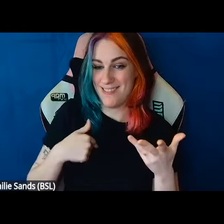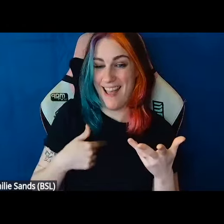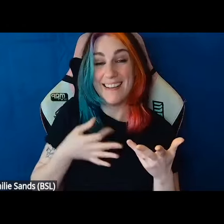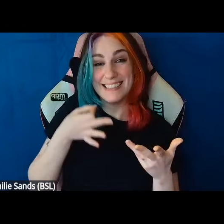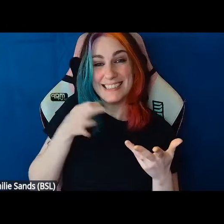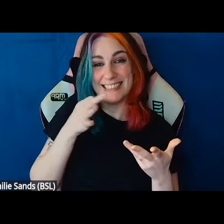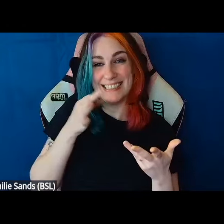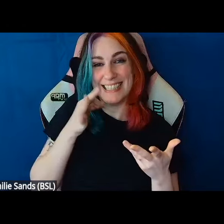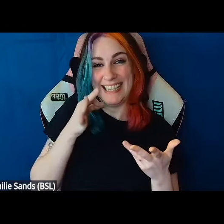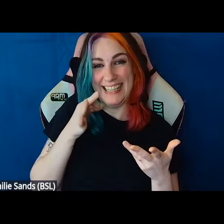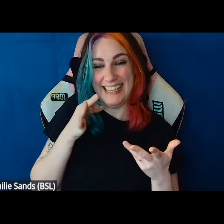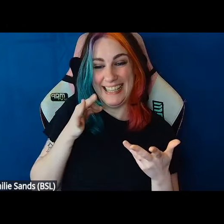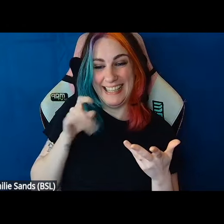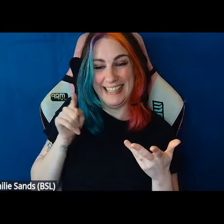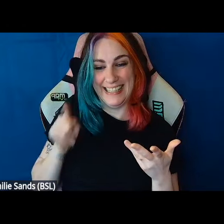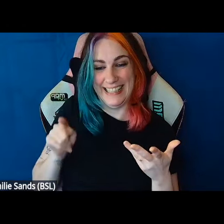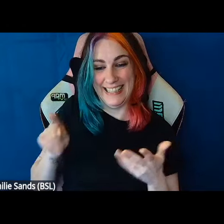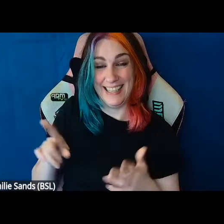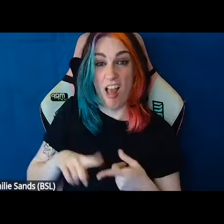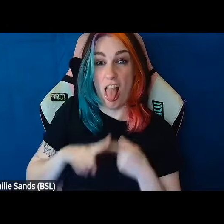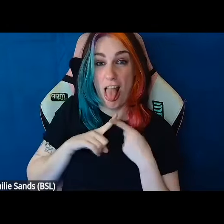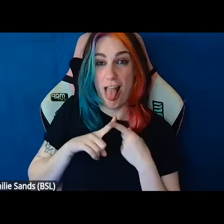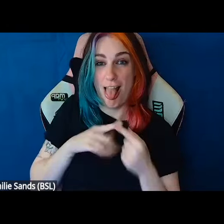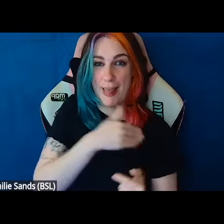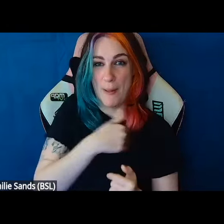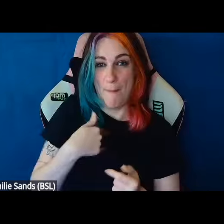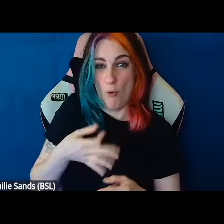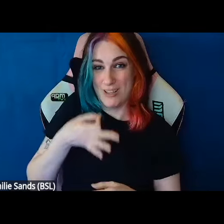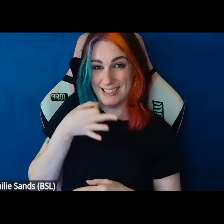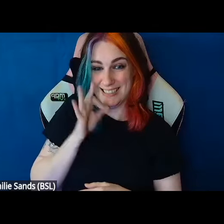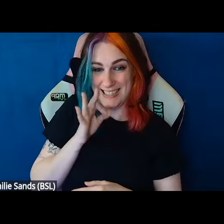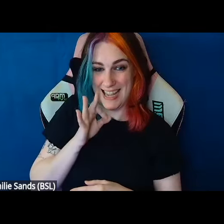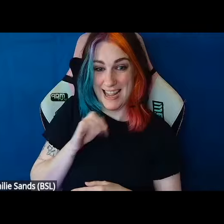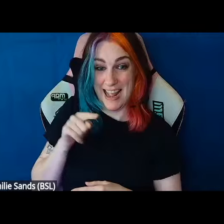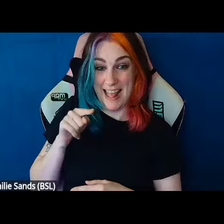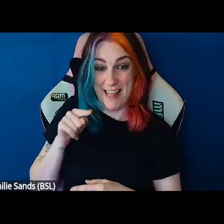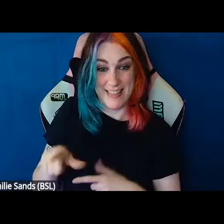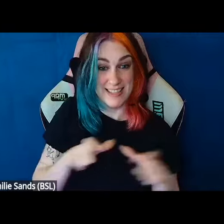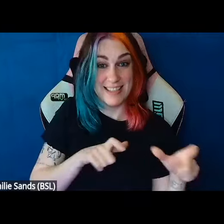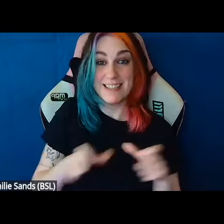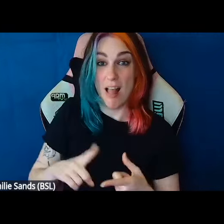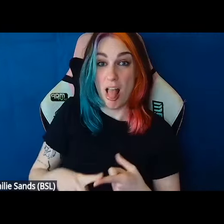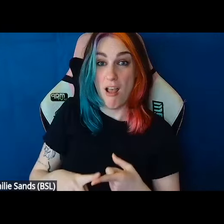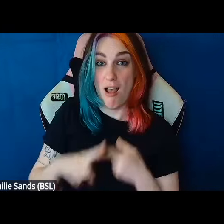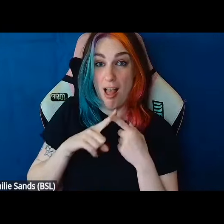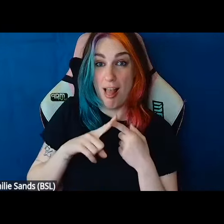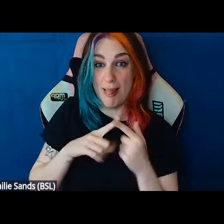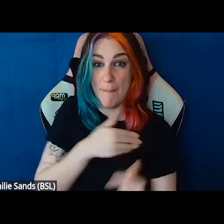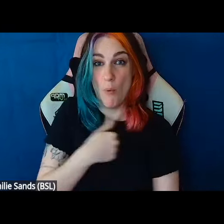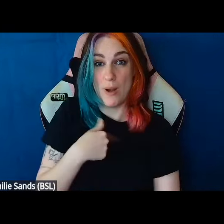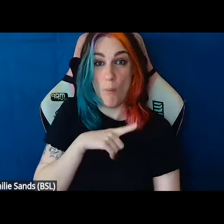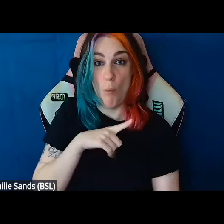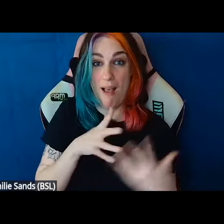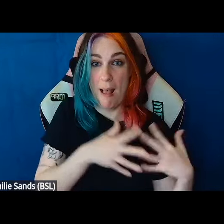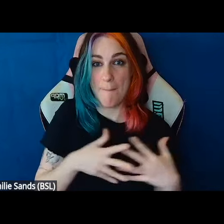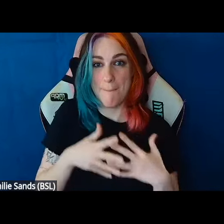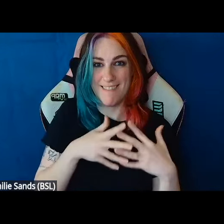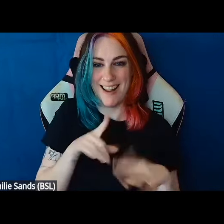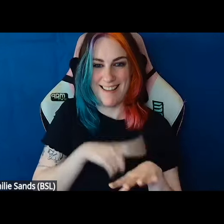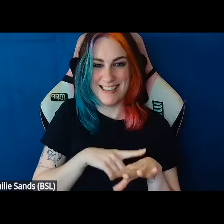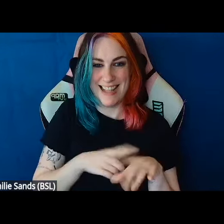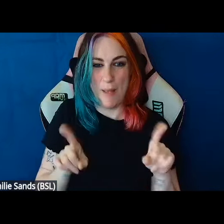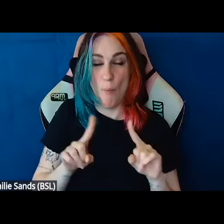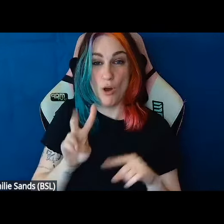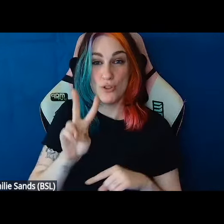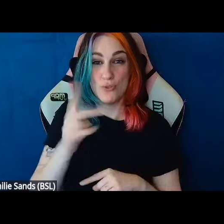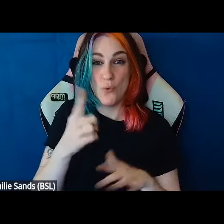tea because it is early morning. I am still hosting this event from my house in America. It is 2